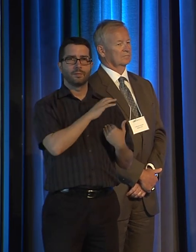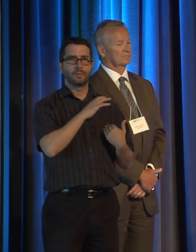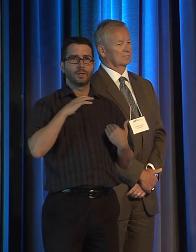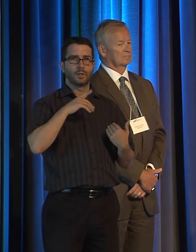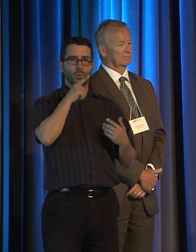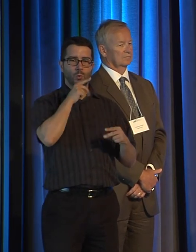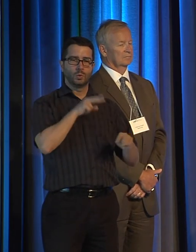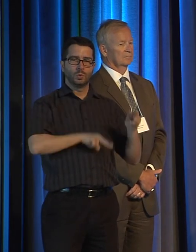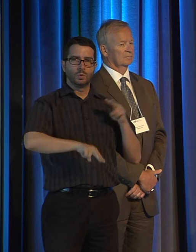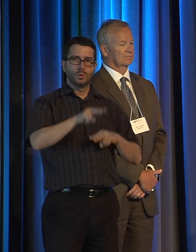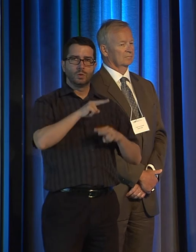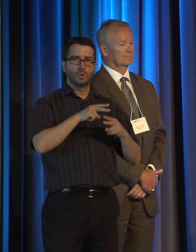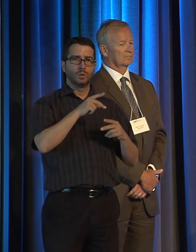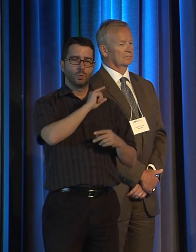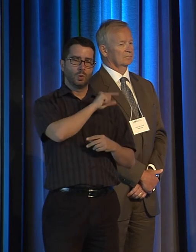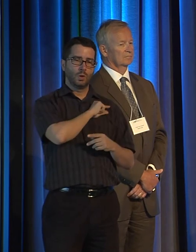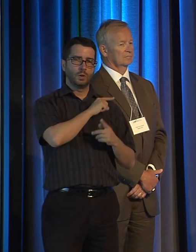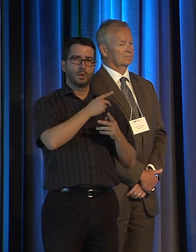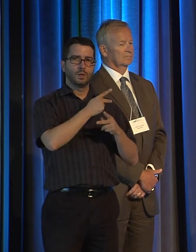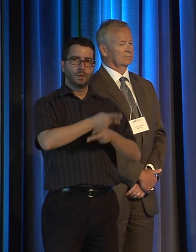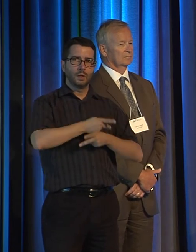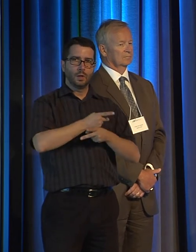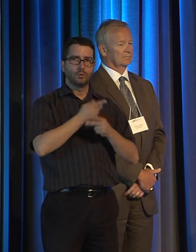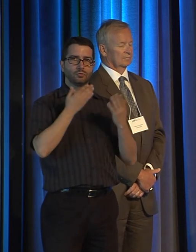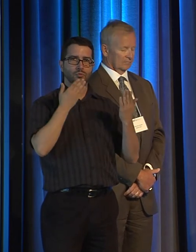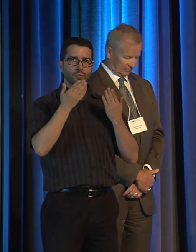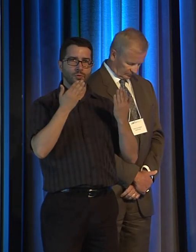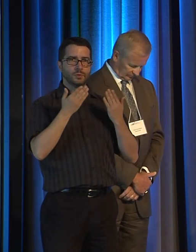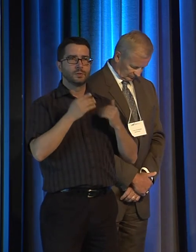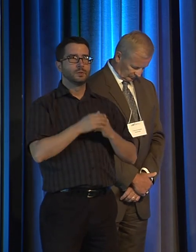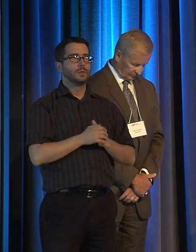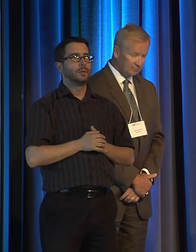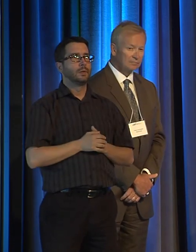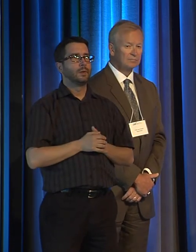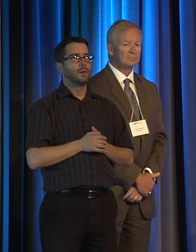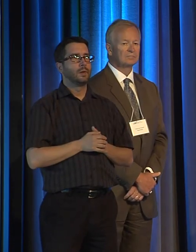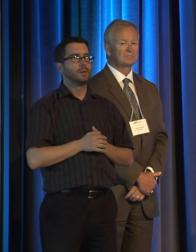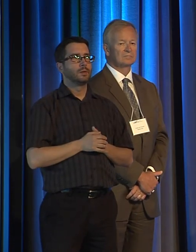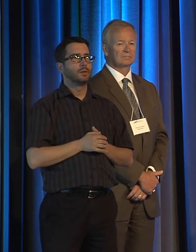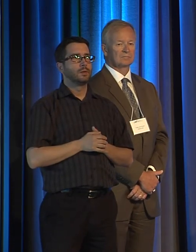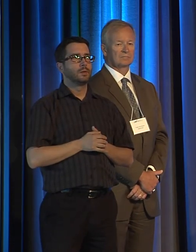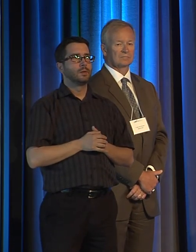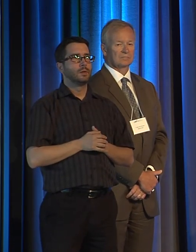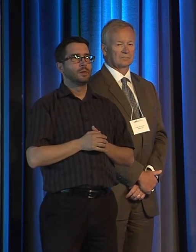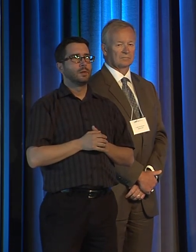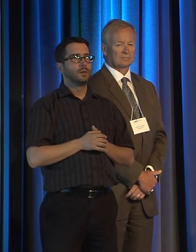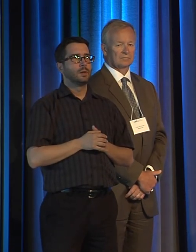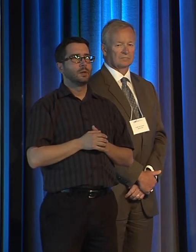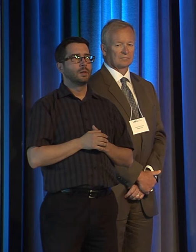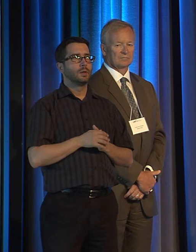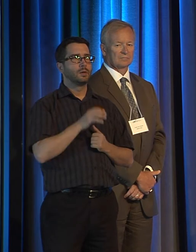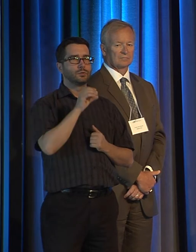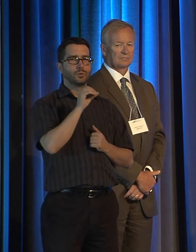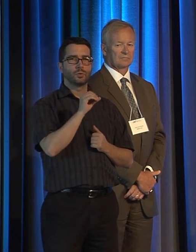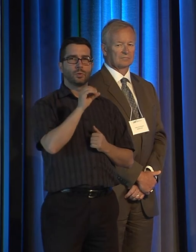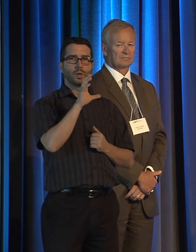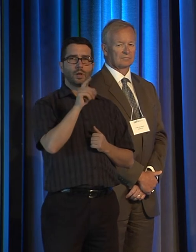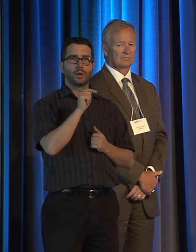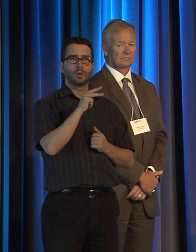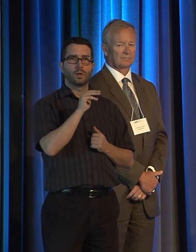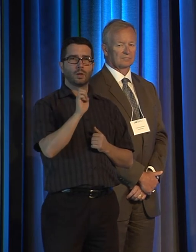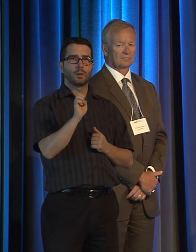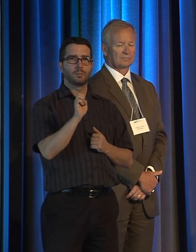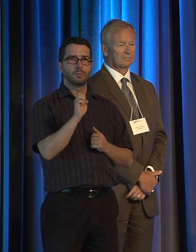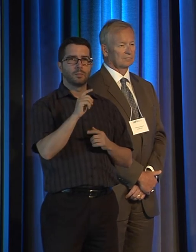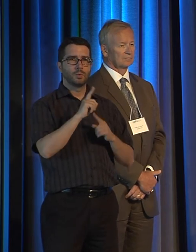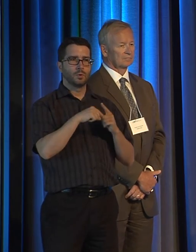outcomes for patient outcomes and access to care and outcomes after they receive the care in relation